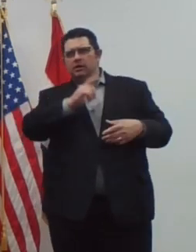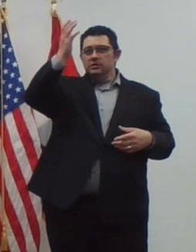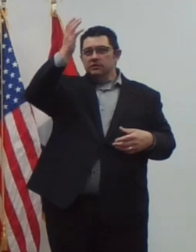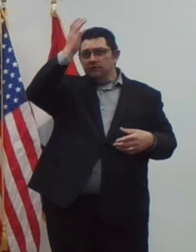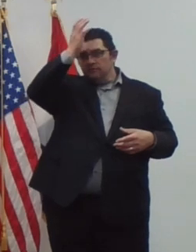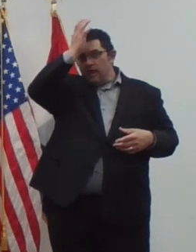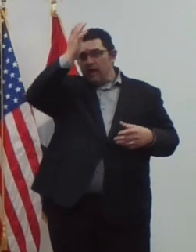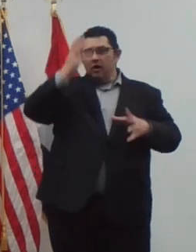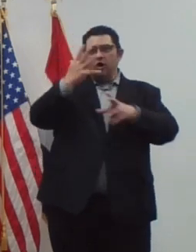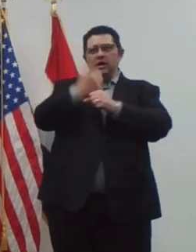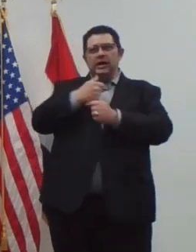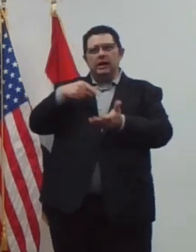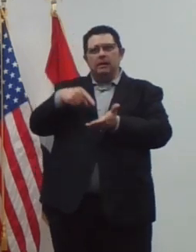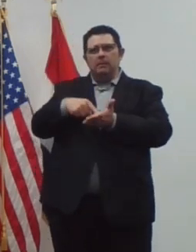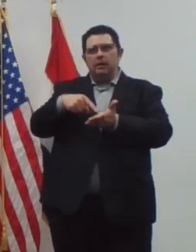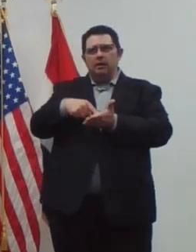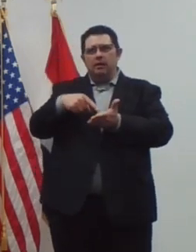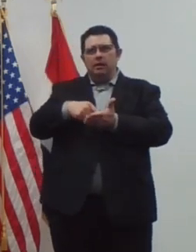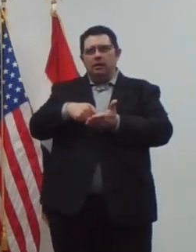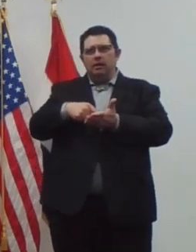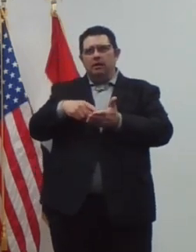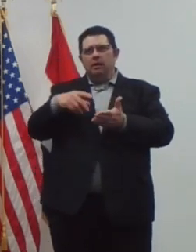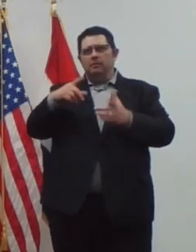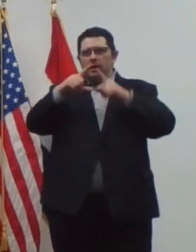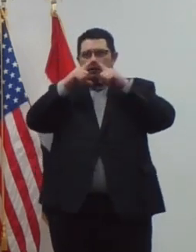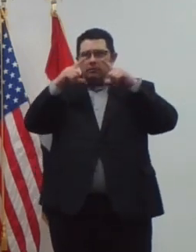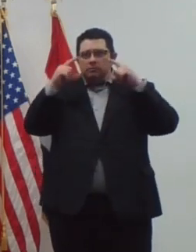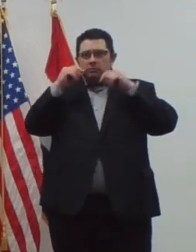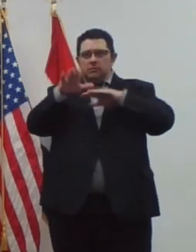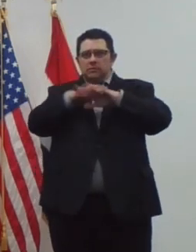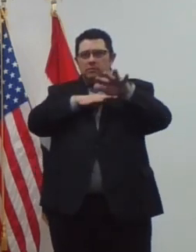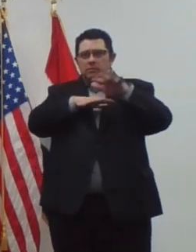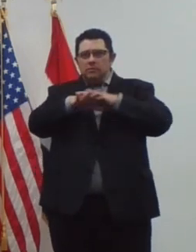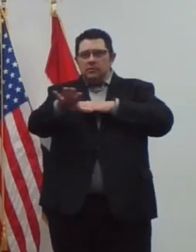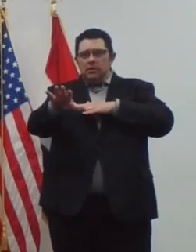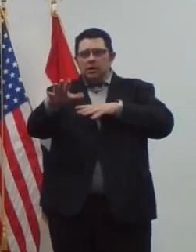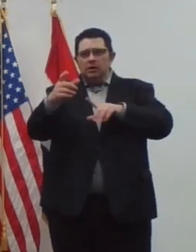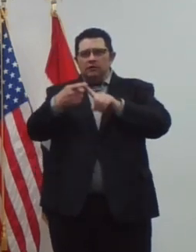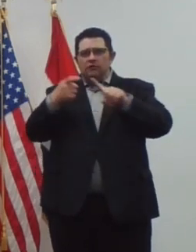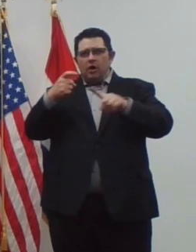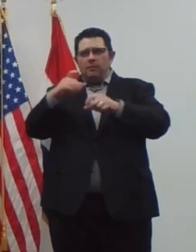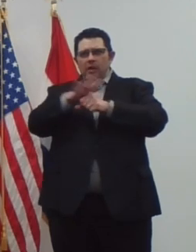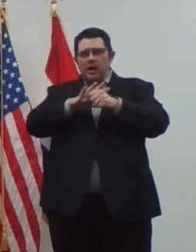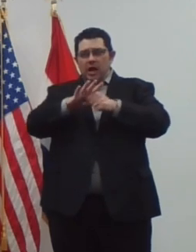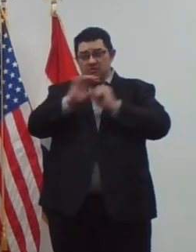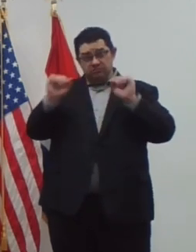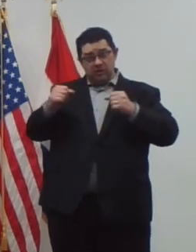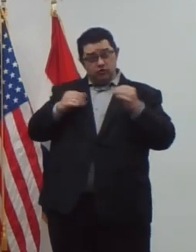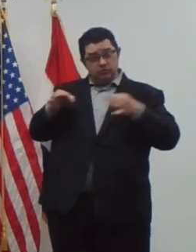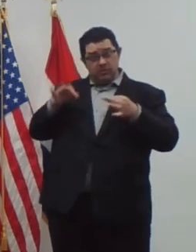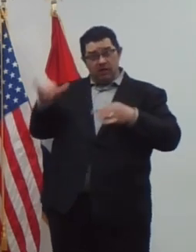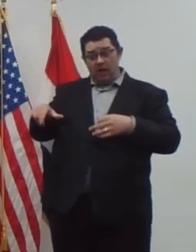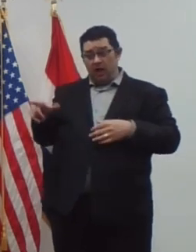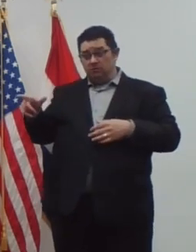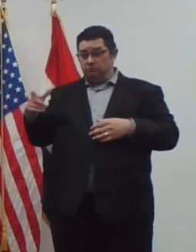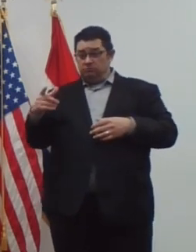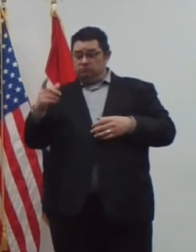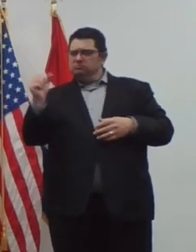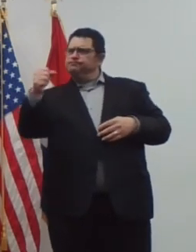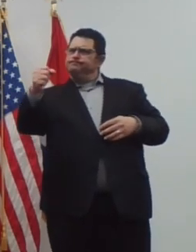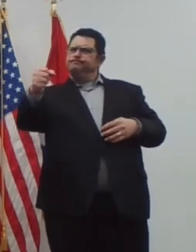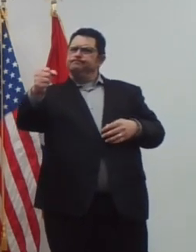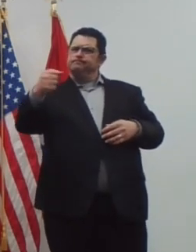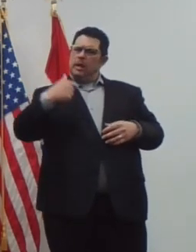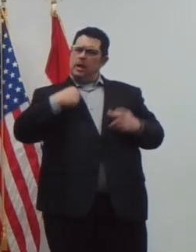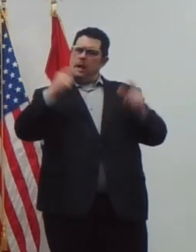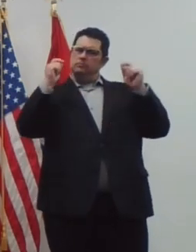getting a bill about PPEs from the county. Can you explain that, flesh that out for us? Yeah, I'm surprised that that's